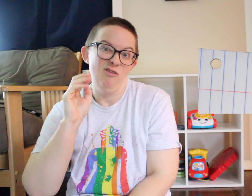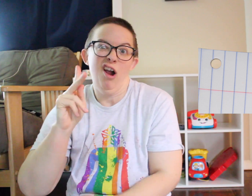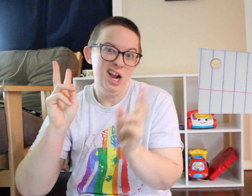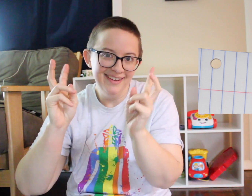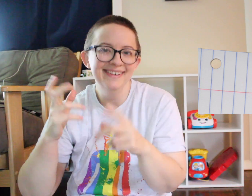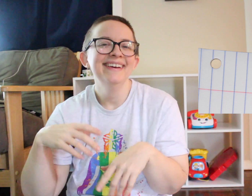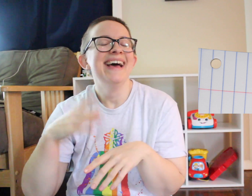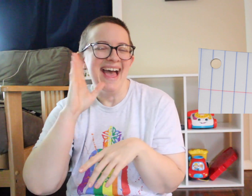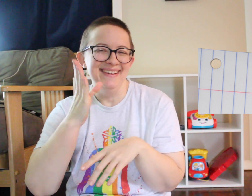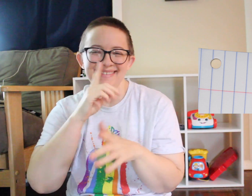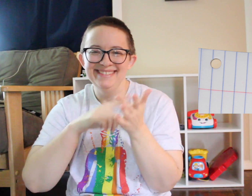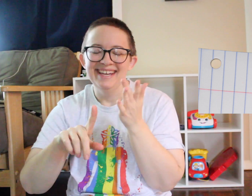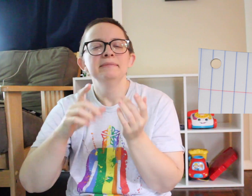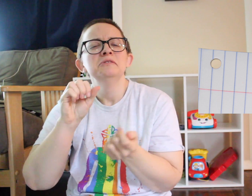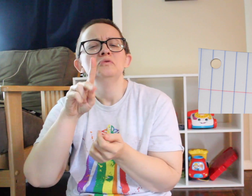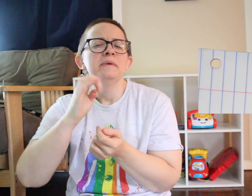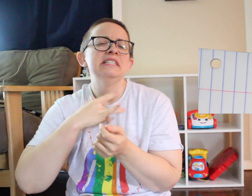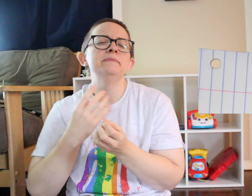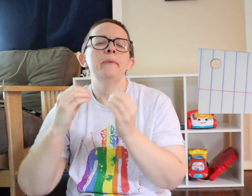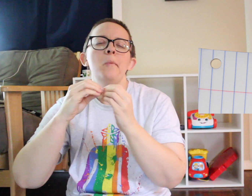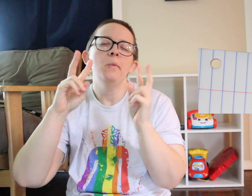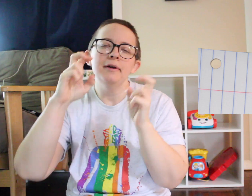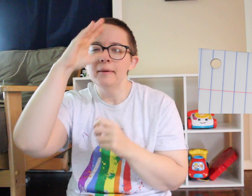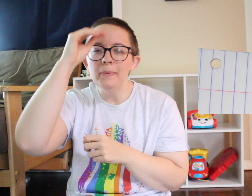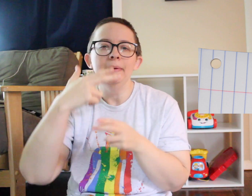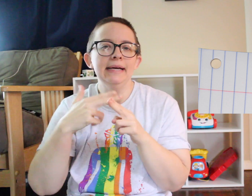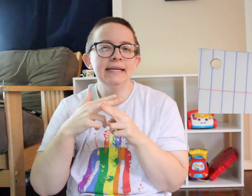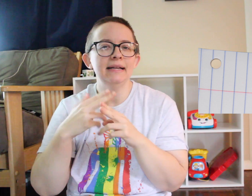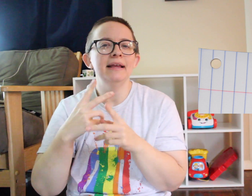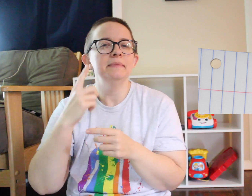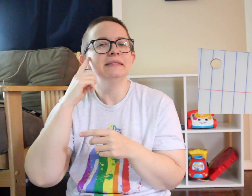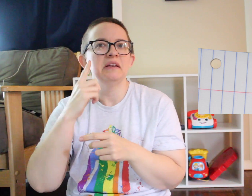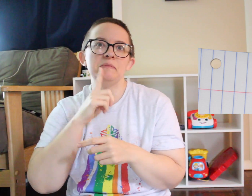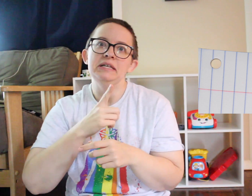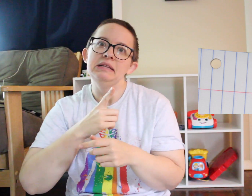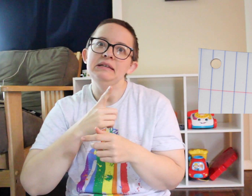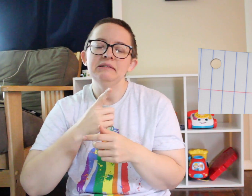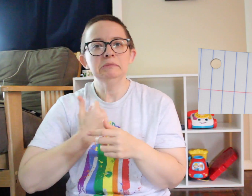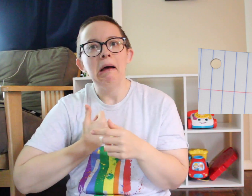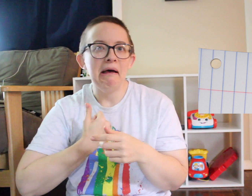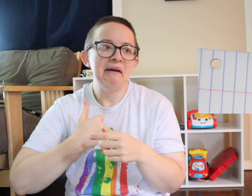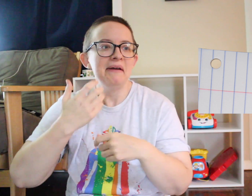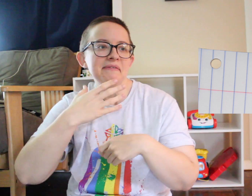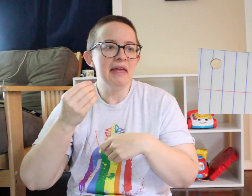just a regular, like a rock. But I will check. And this tends to be more of a boy name. I think it sounds